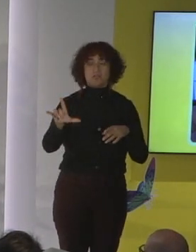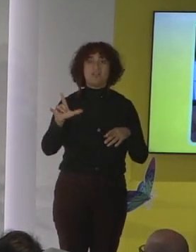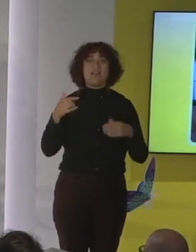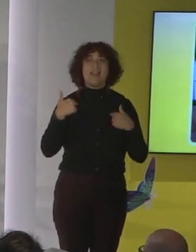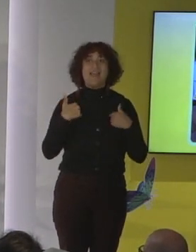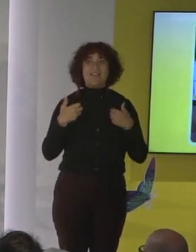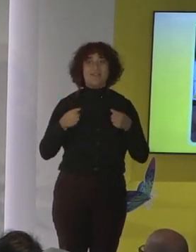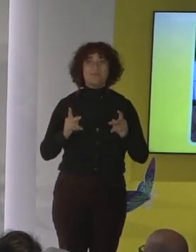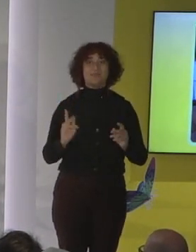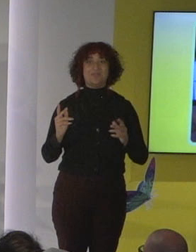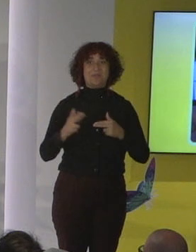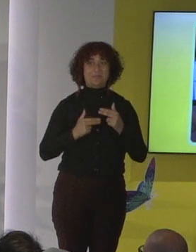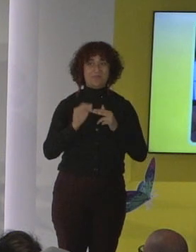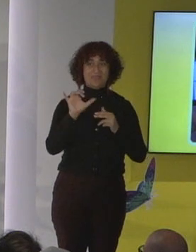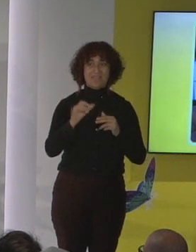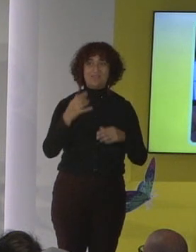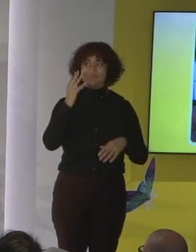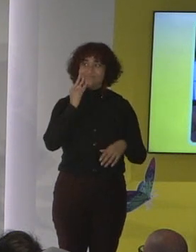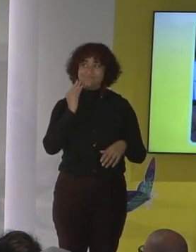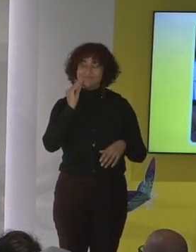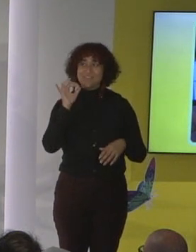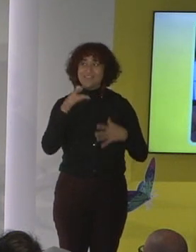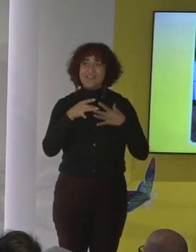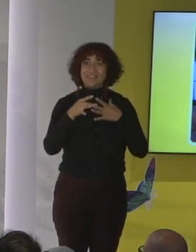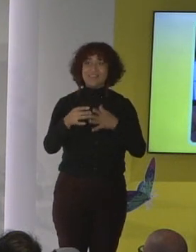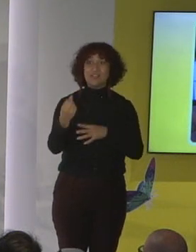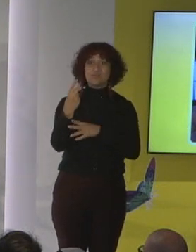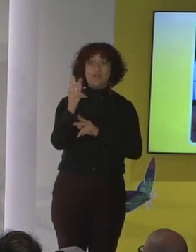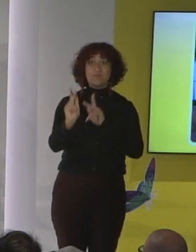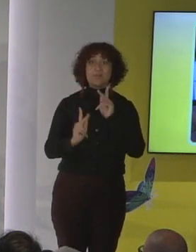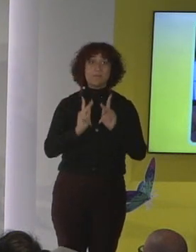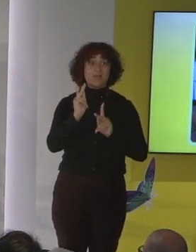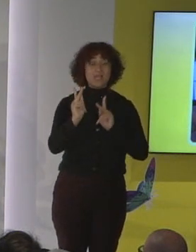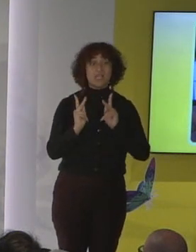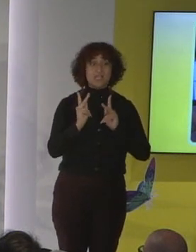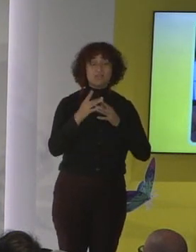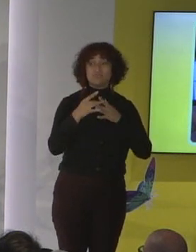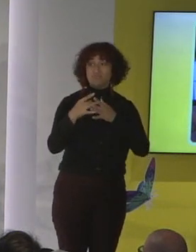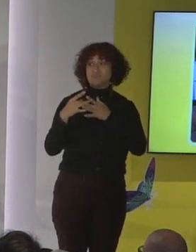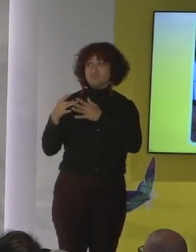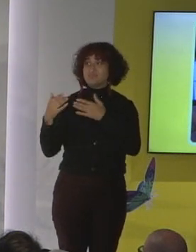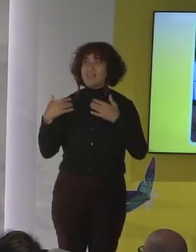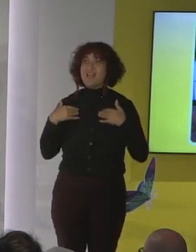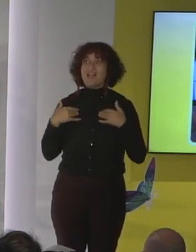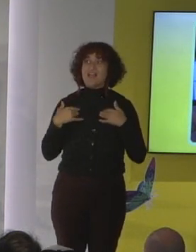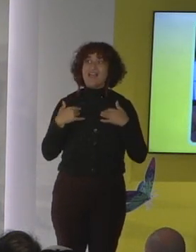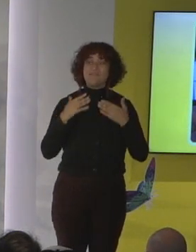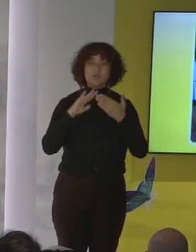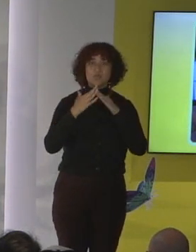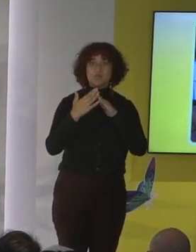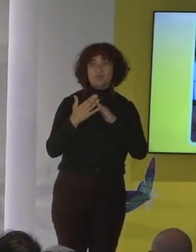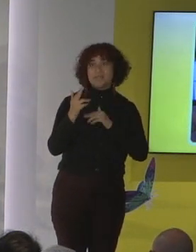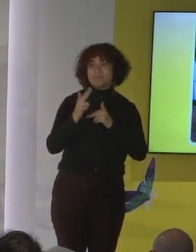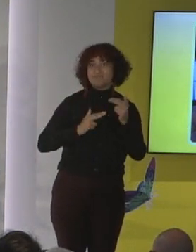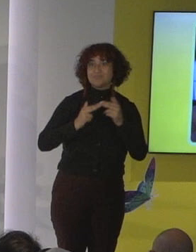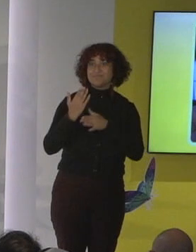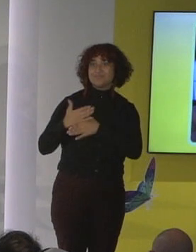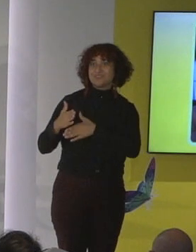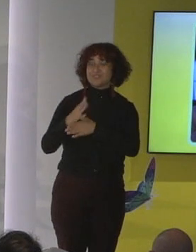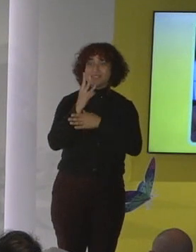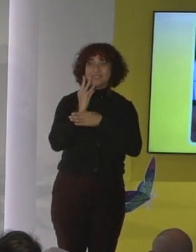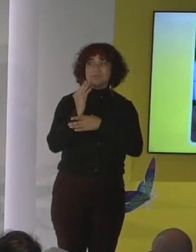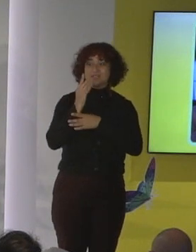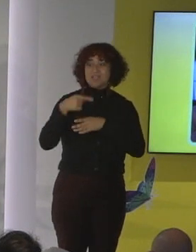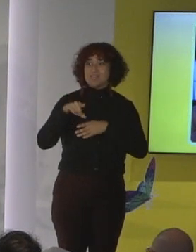build that. It was an experience that let 12 people at a time have a community building shared experience where they